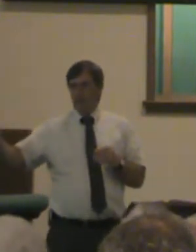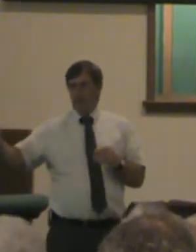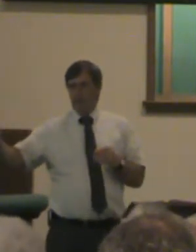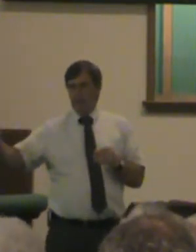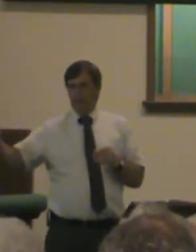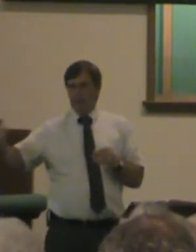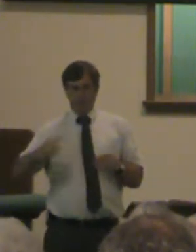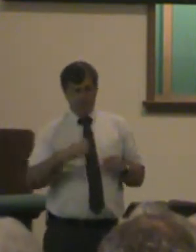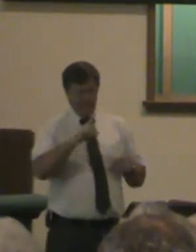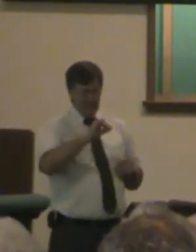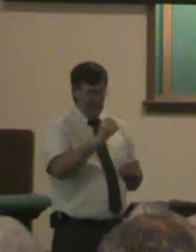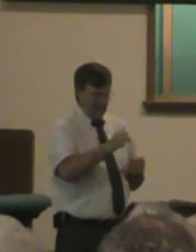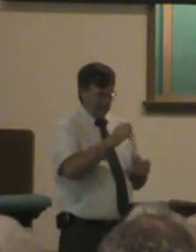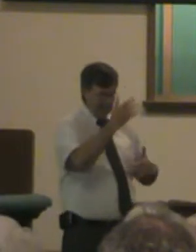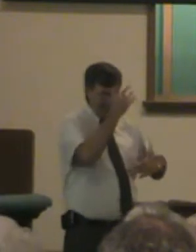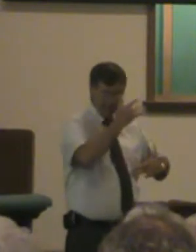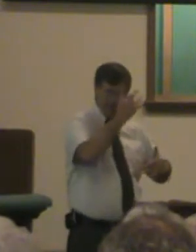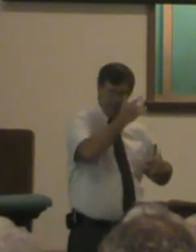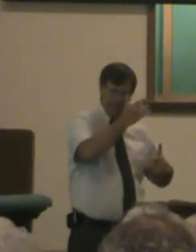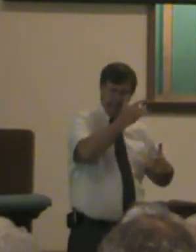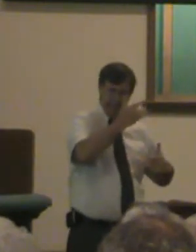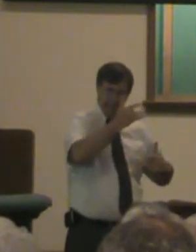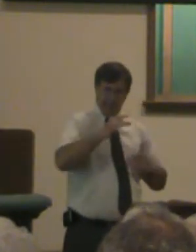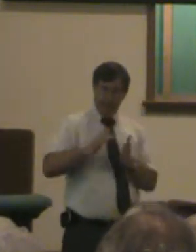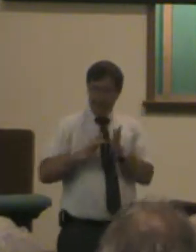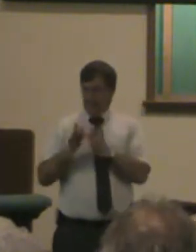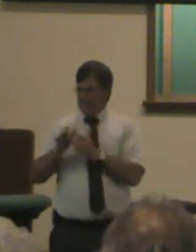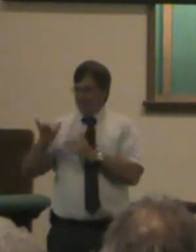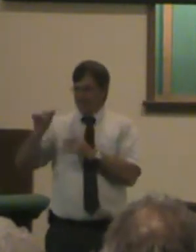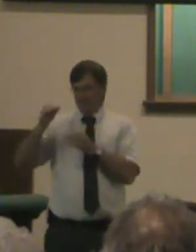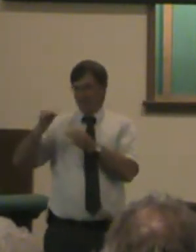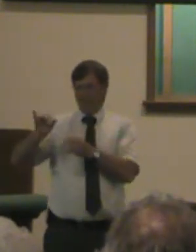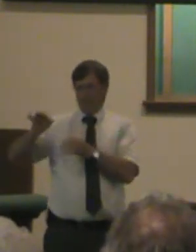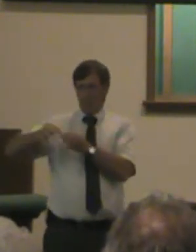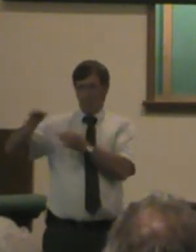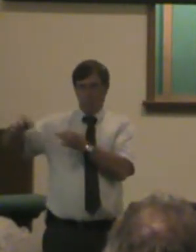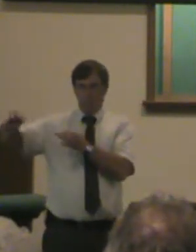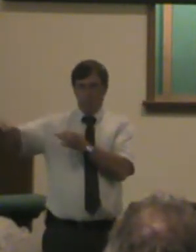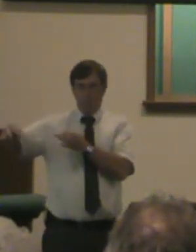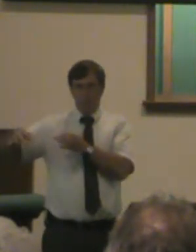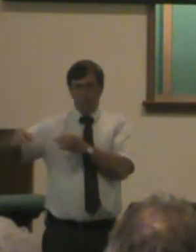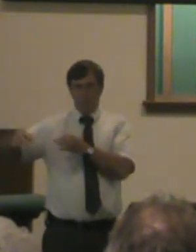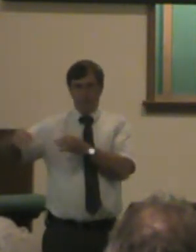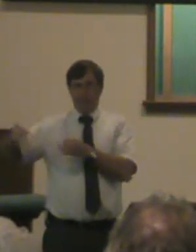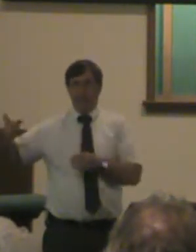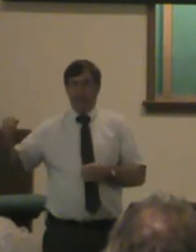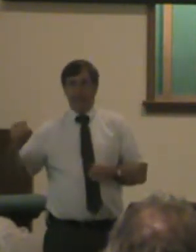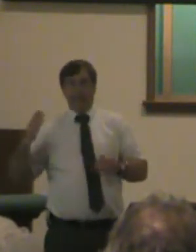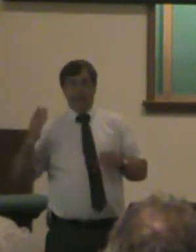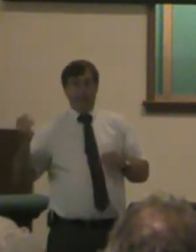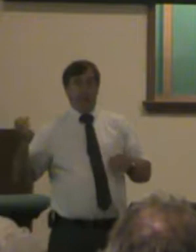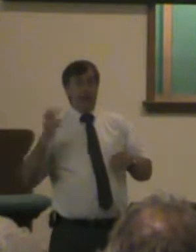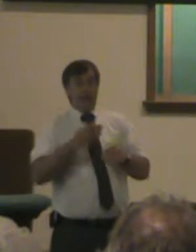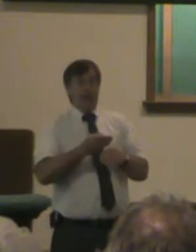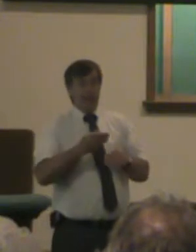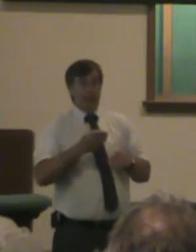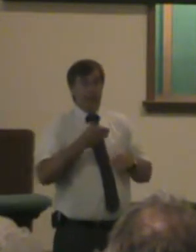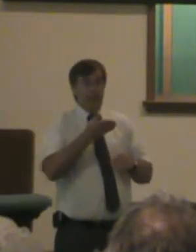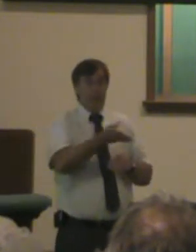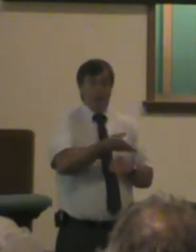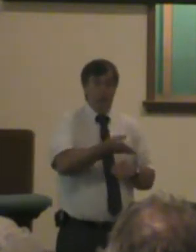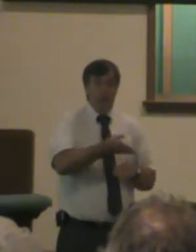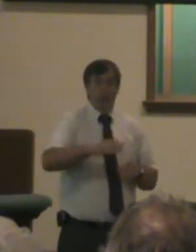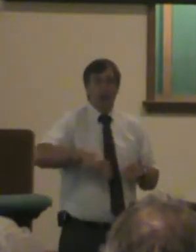of Lazarus and decides to lay his presence coming to help. Matter of fact, he got there so late, he got there after the funeral was actually